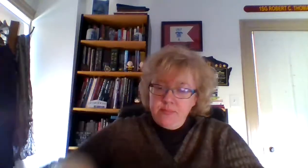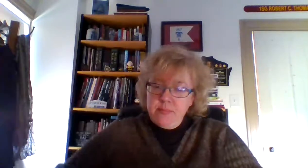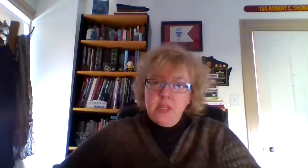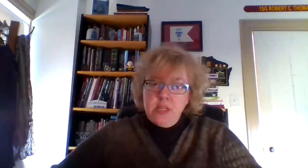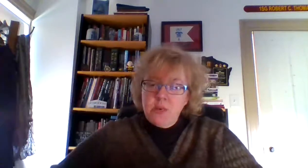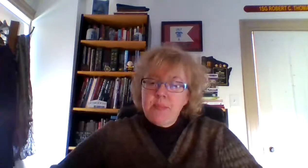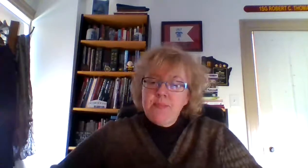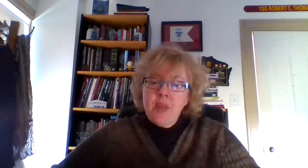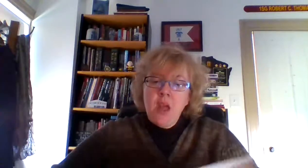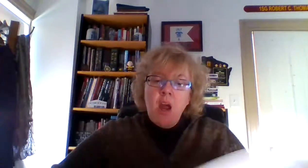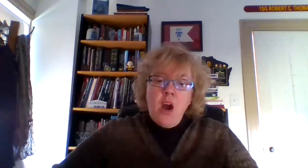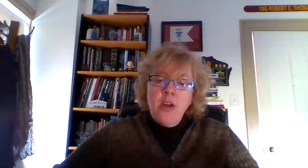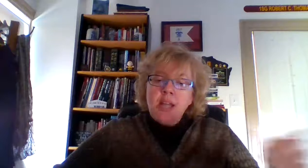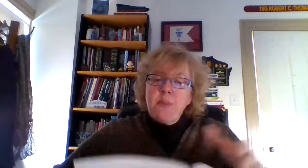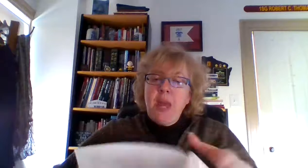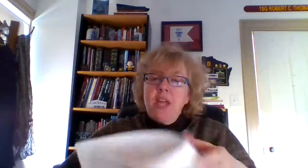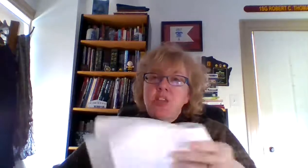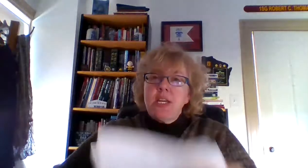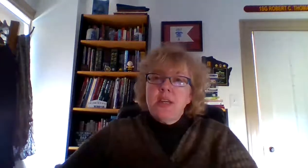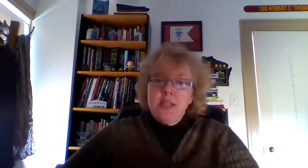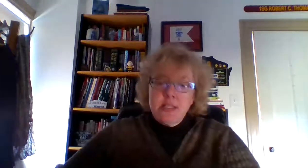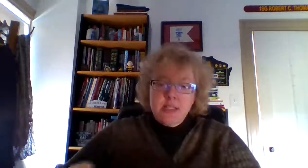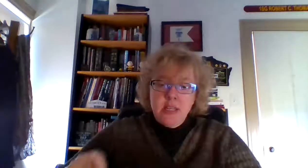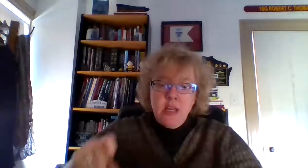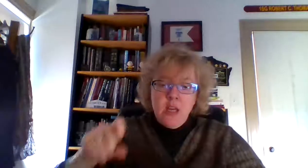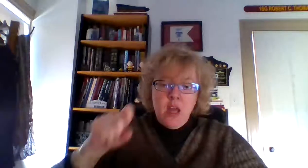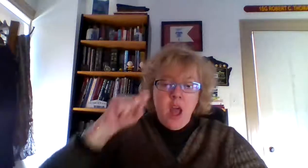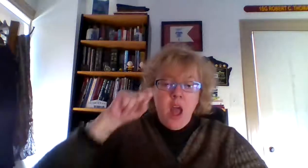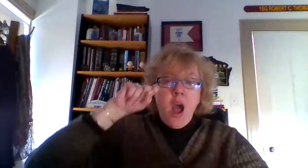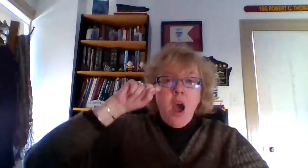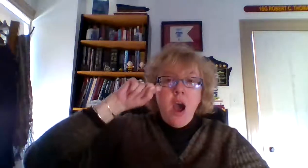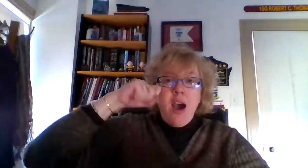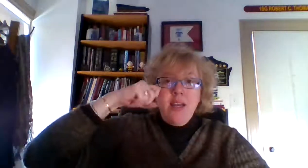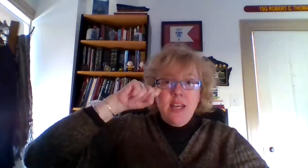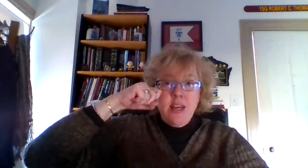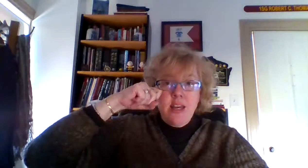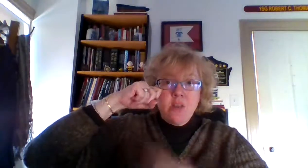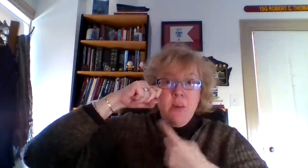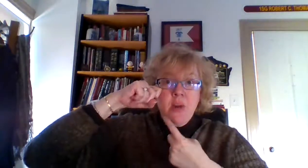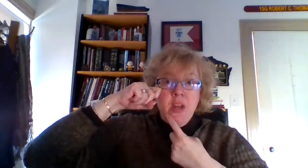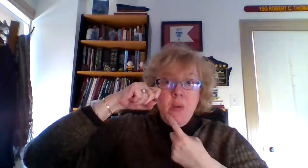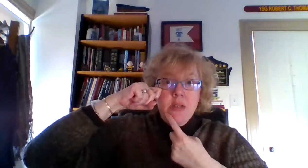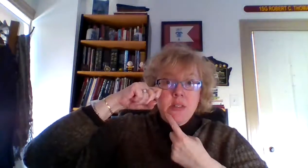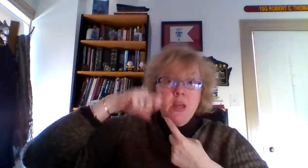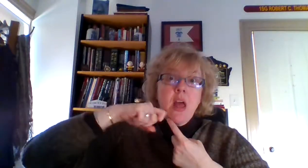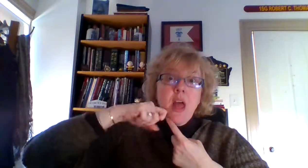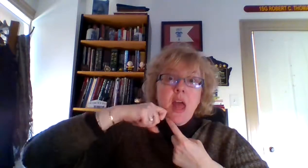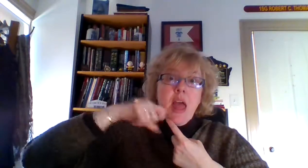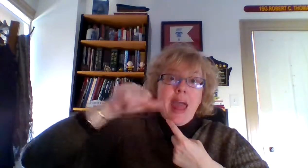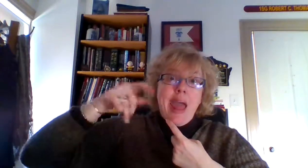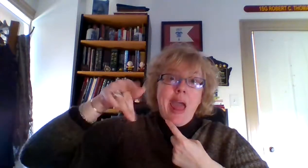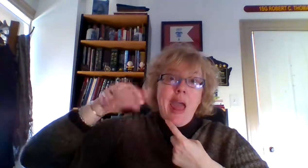That's the next one. Our next page is onion. So remember, here was